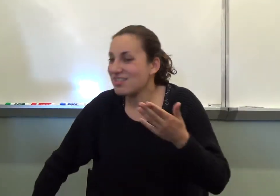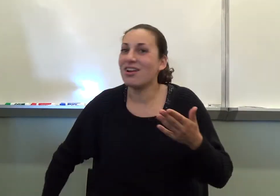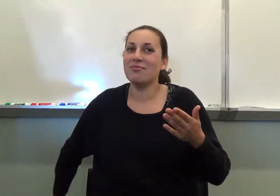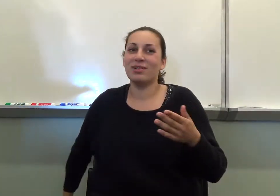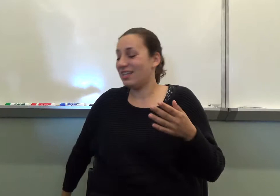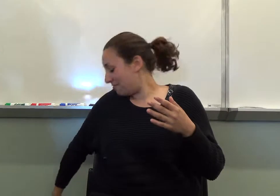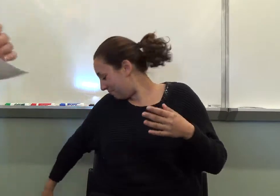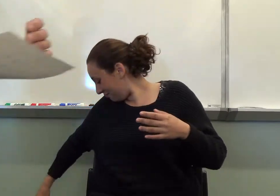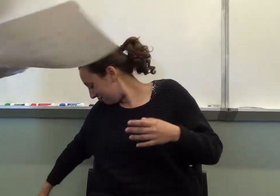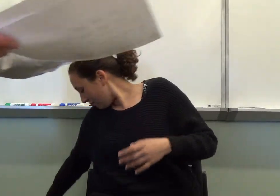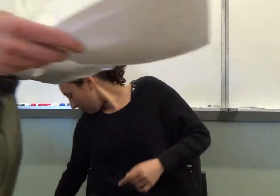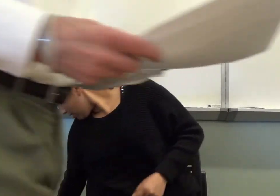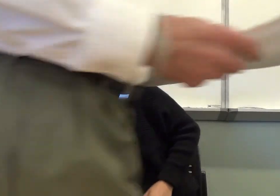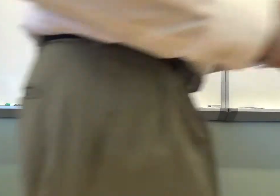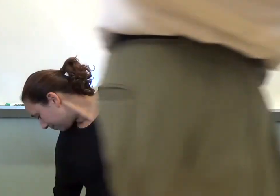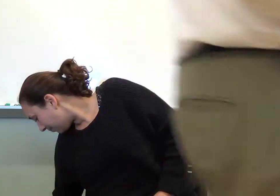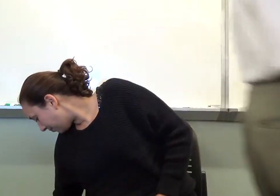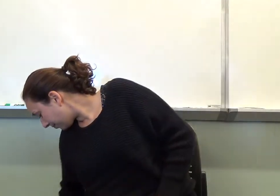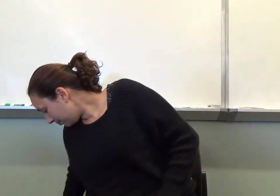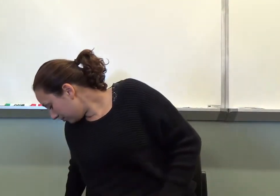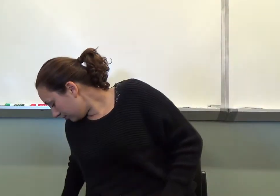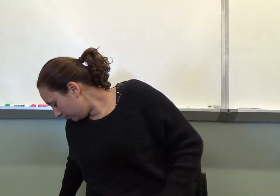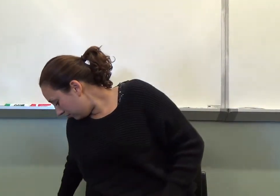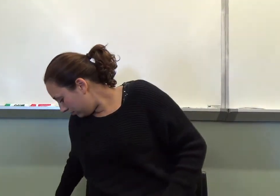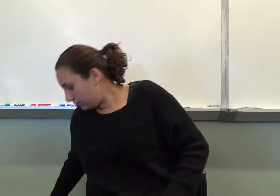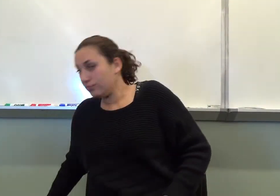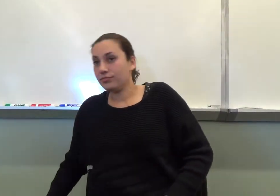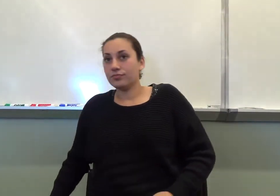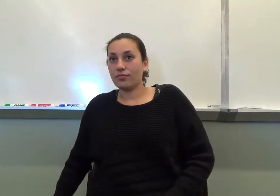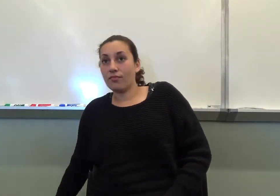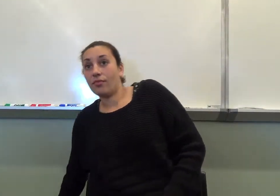Sorry about that. Diego?